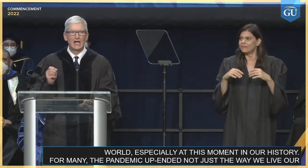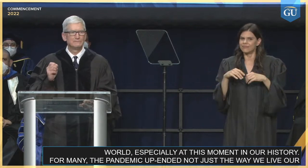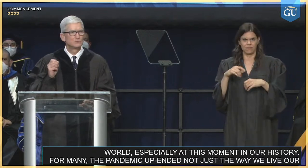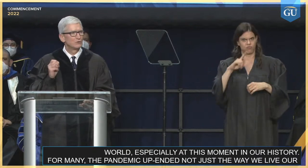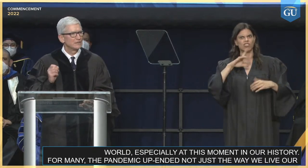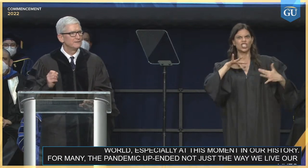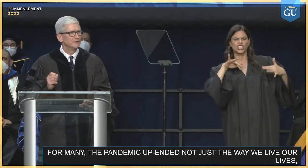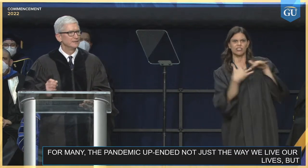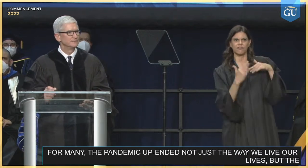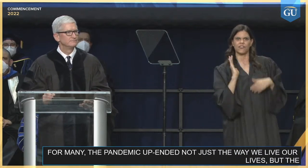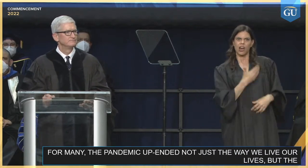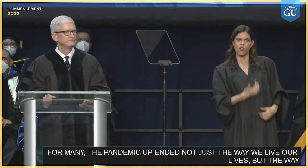we're living.